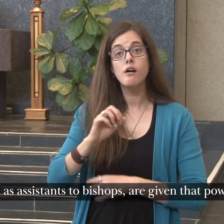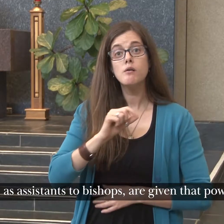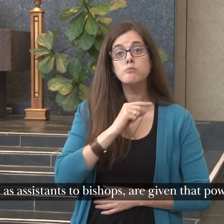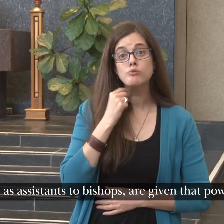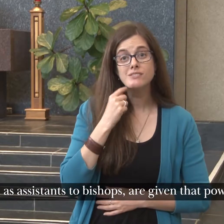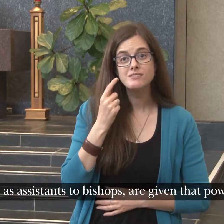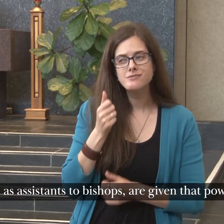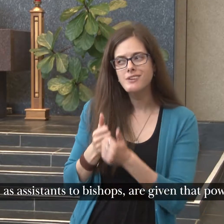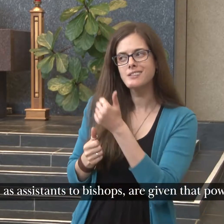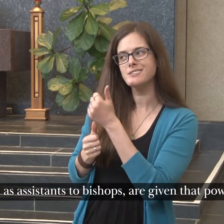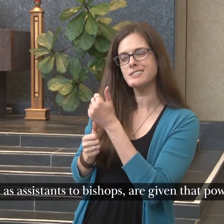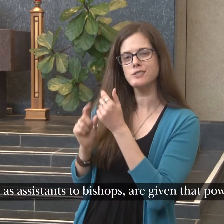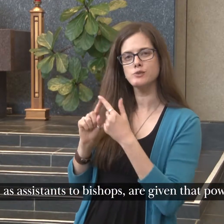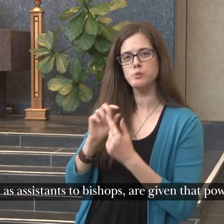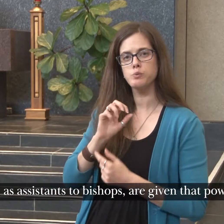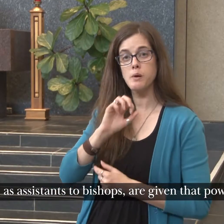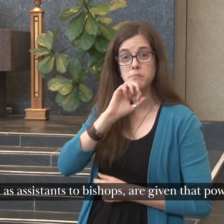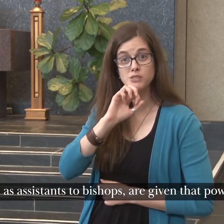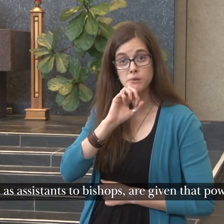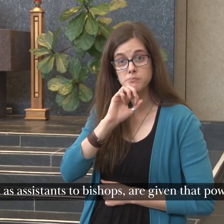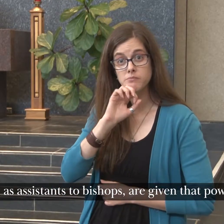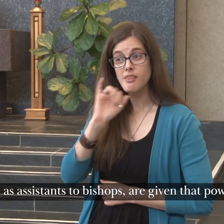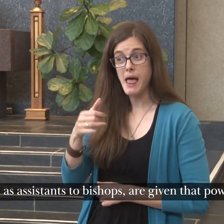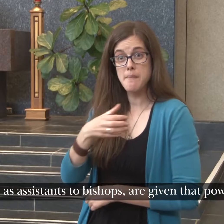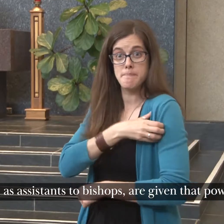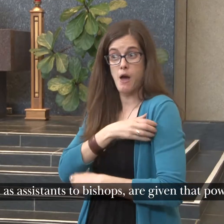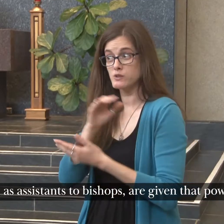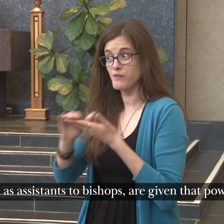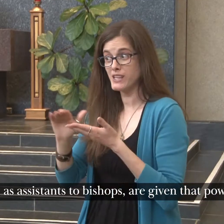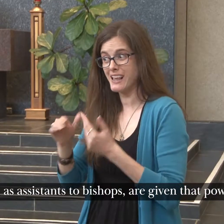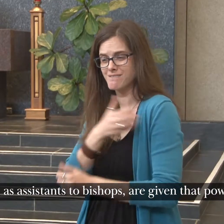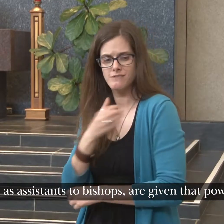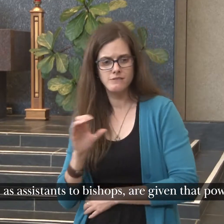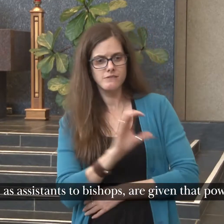Priests, as assistants to bishops, are given that power too.